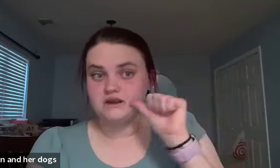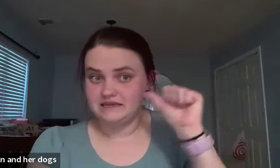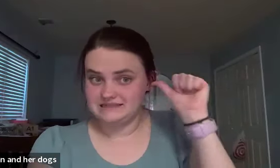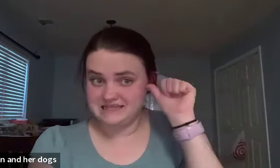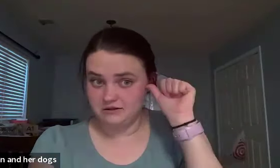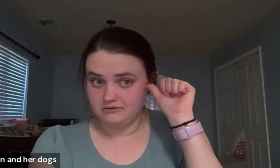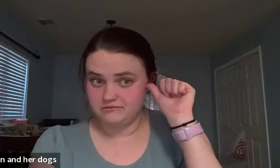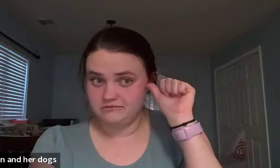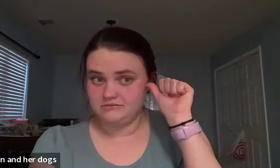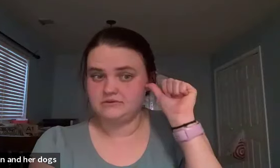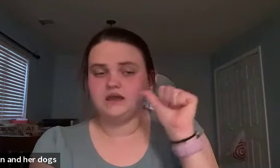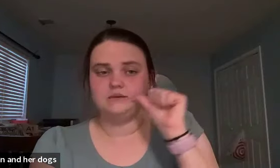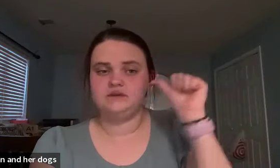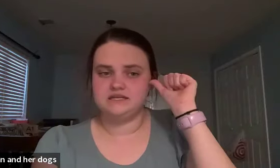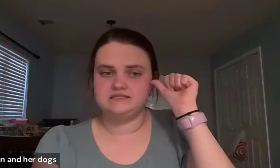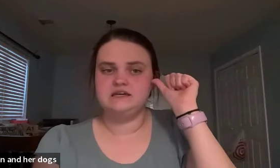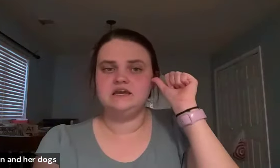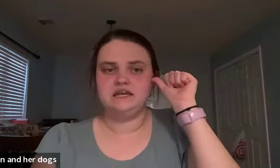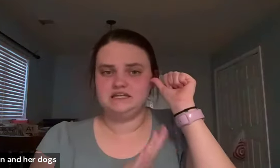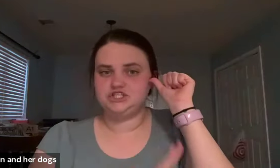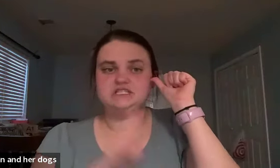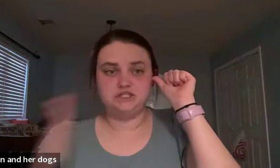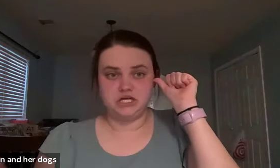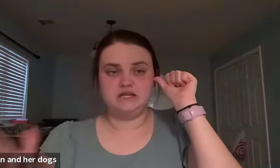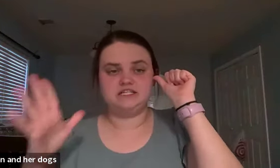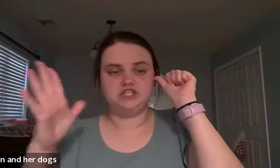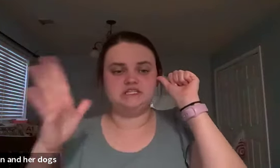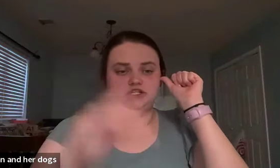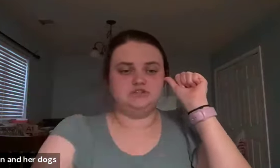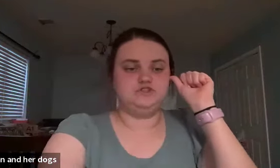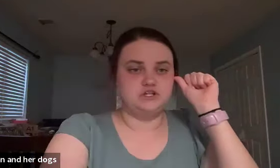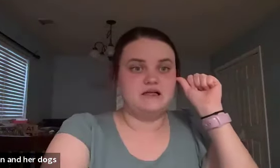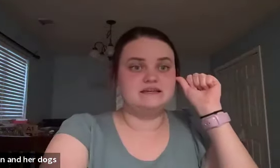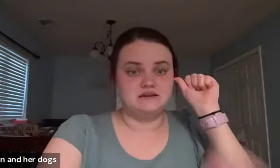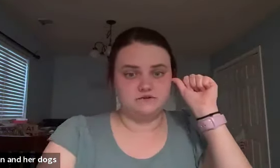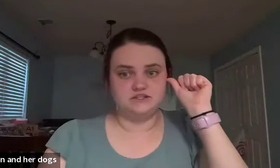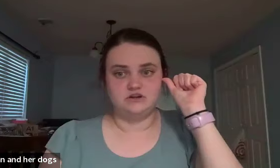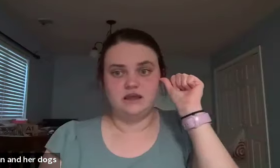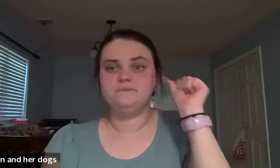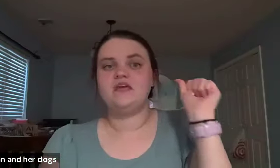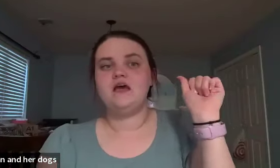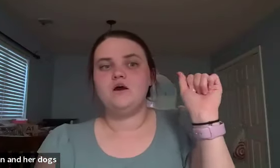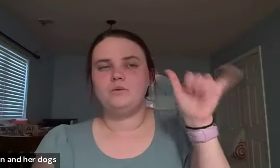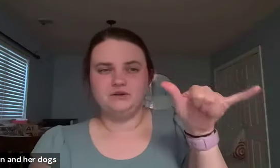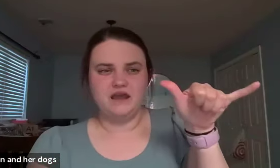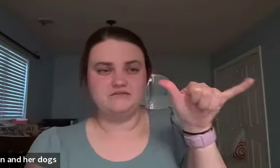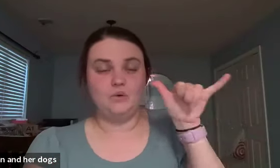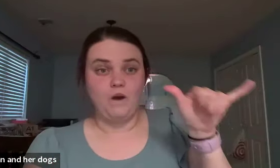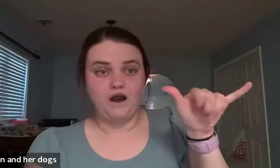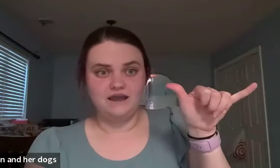more ASL, okay? Because it is just the generalized sign for yesterday. When you have the